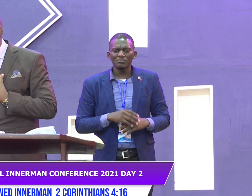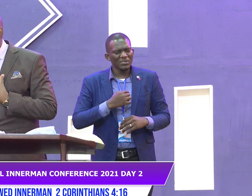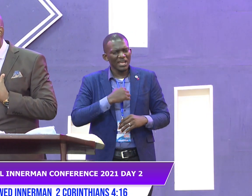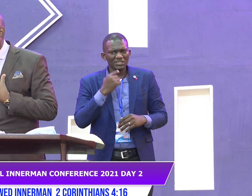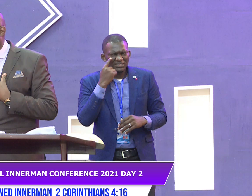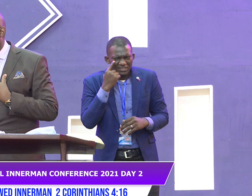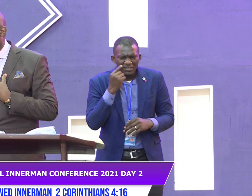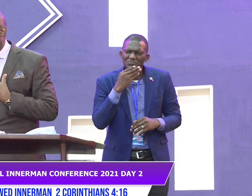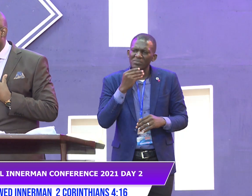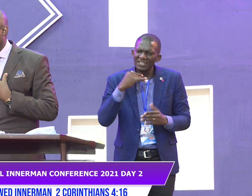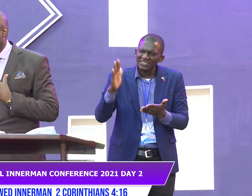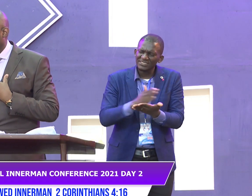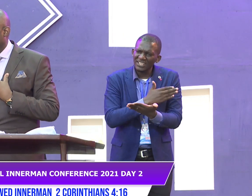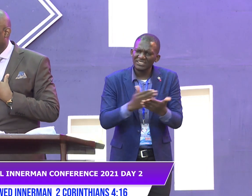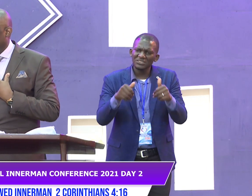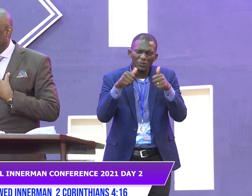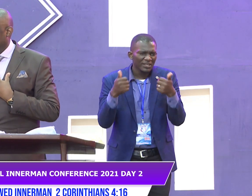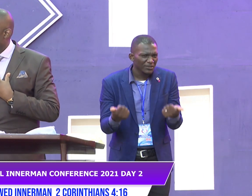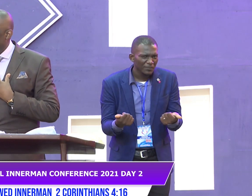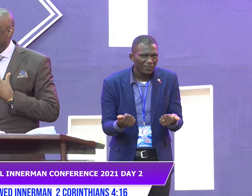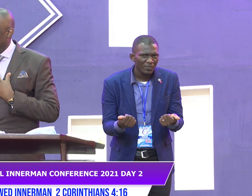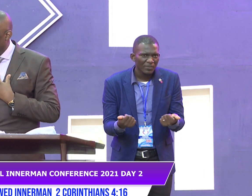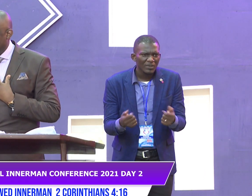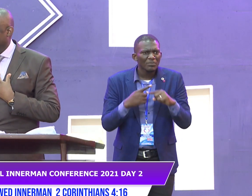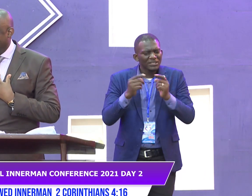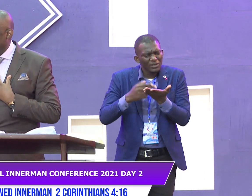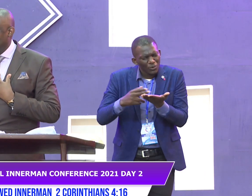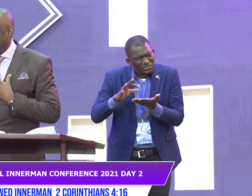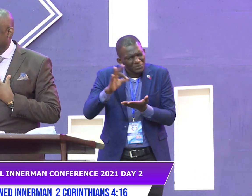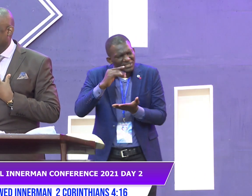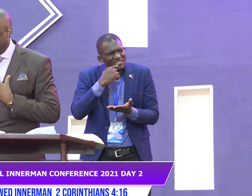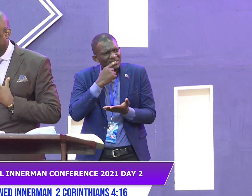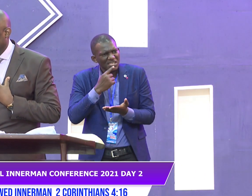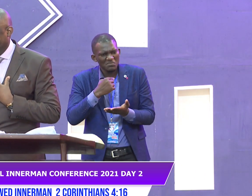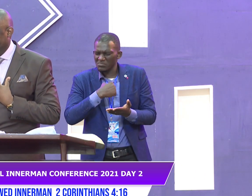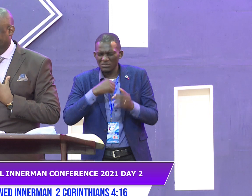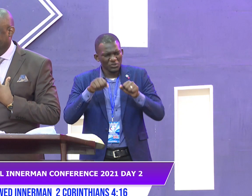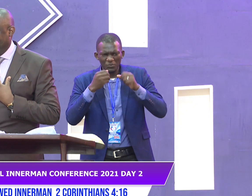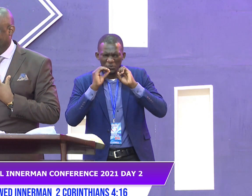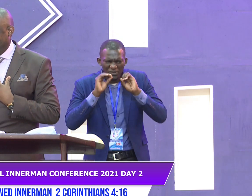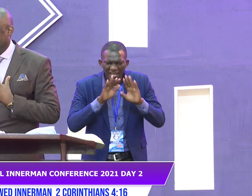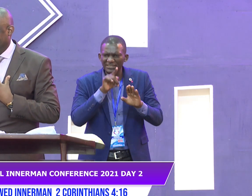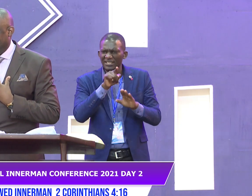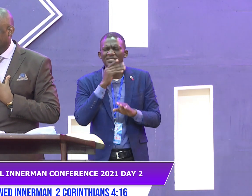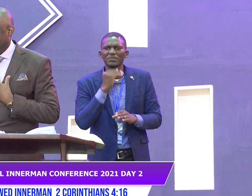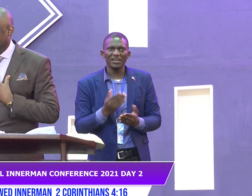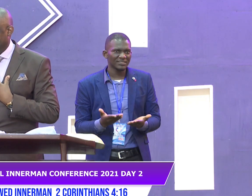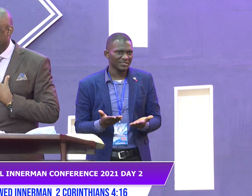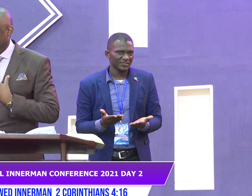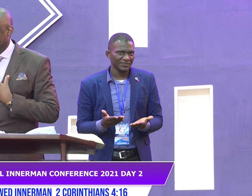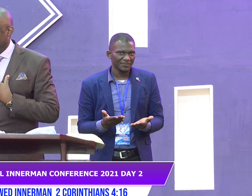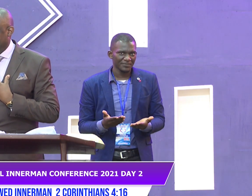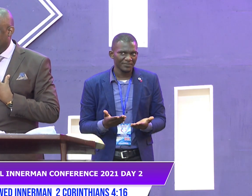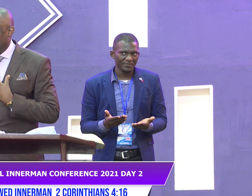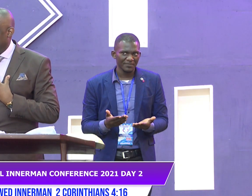then to me, I was like, he has ministered well to us. Why is it that the Holy Spirit does not want to bless